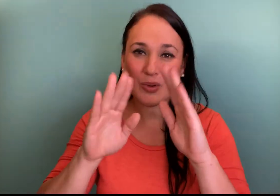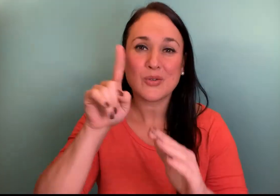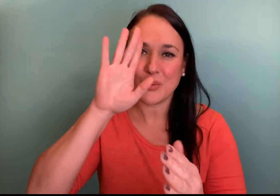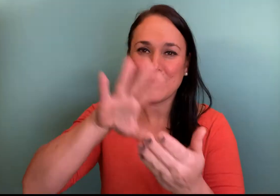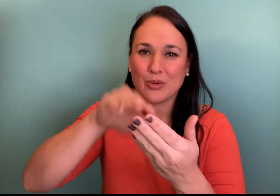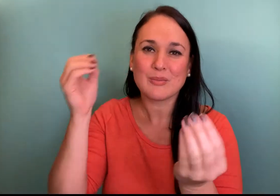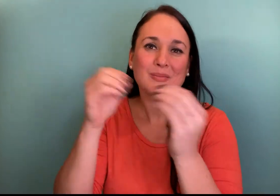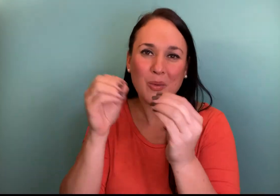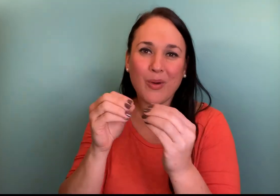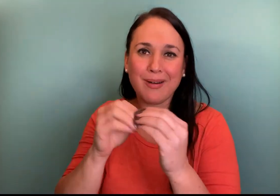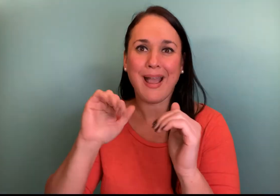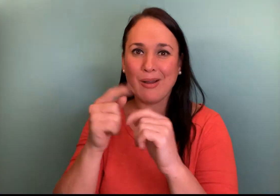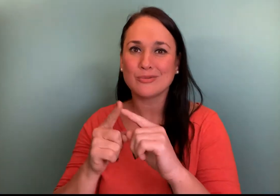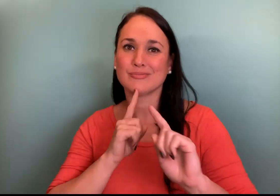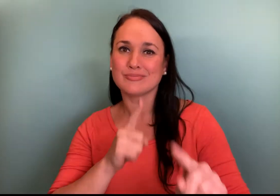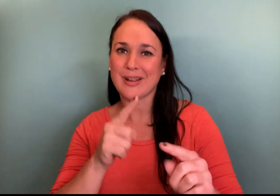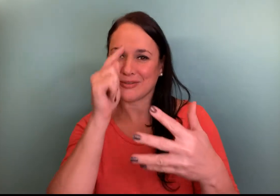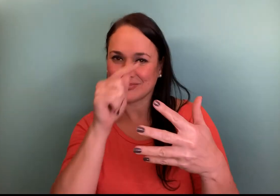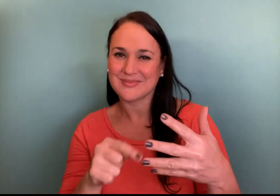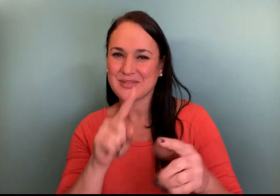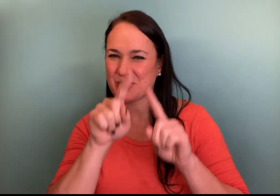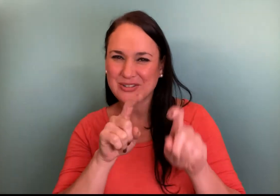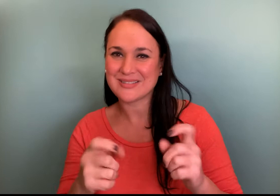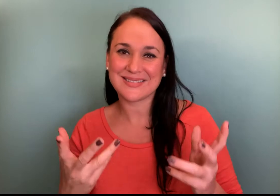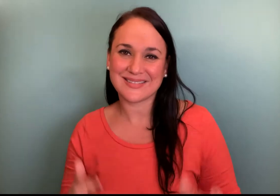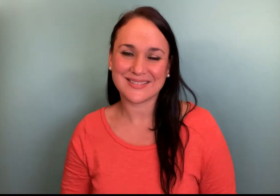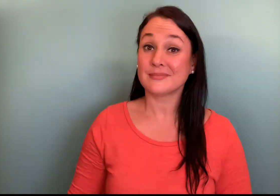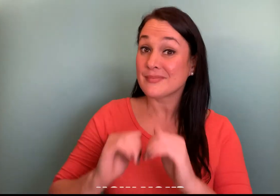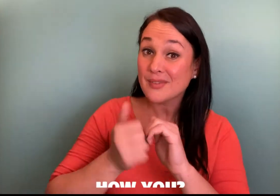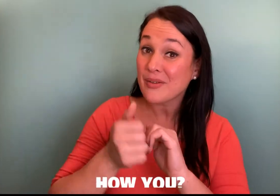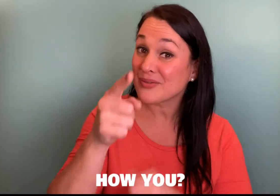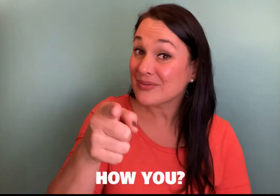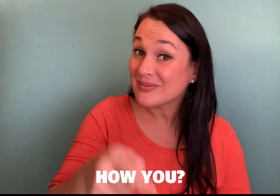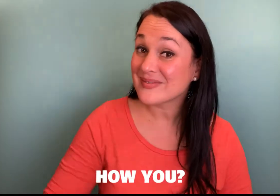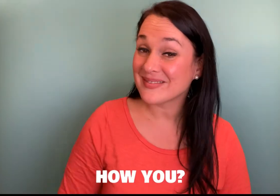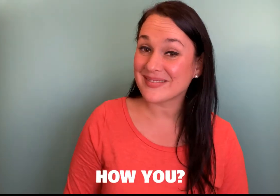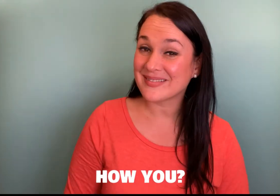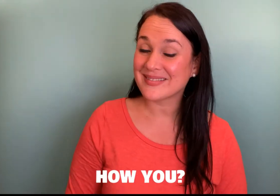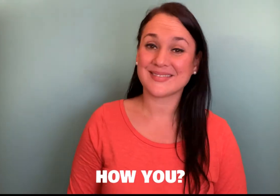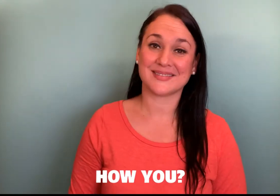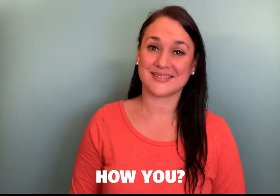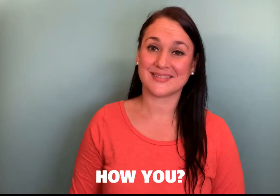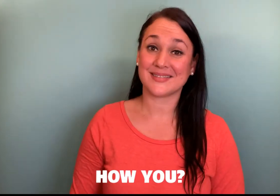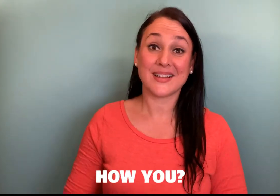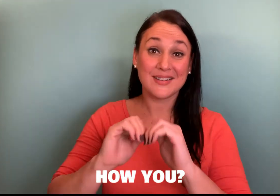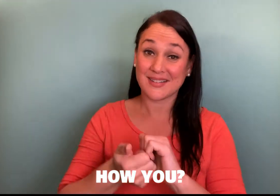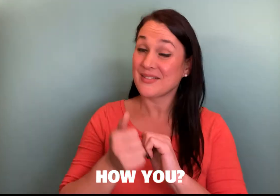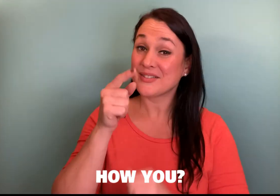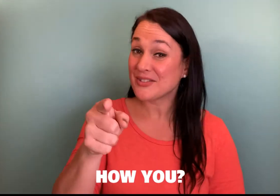Now, don't worry, you're going to learn more on how to reply on different types of questions. How are you?